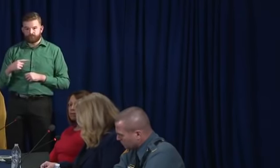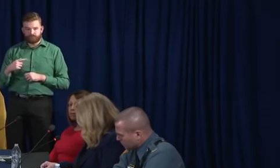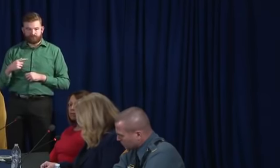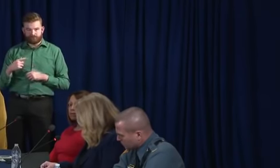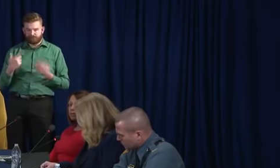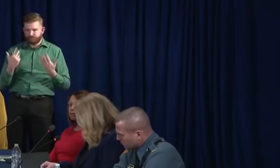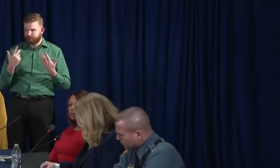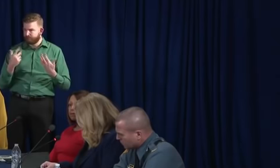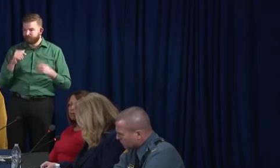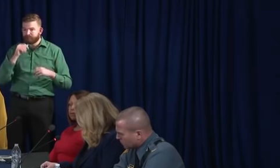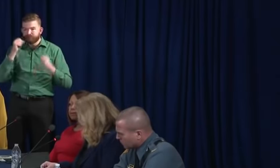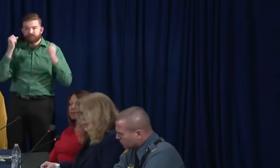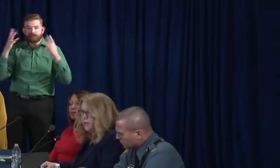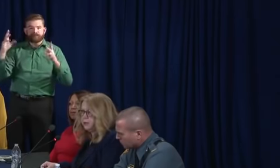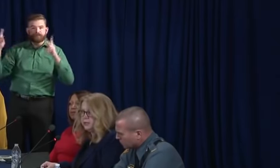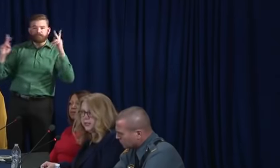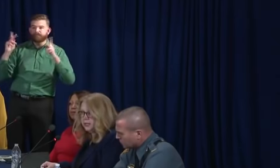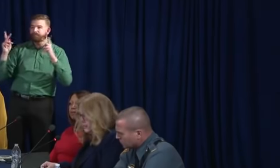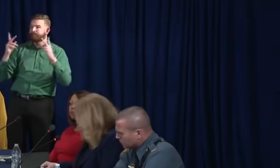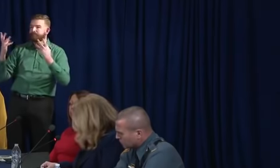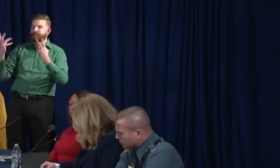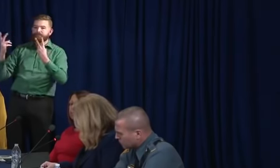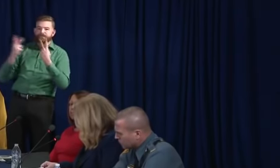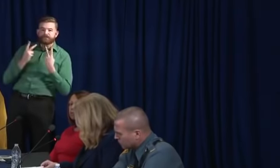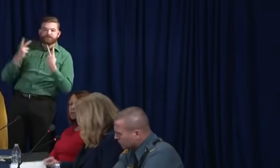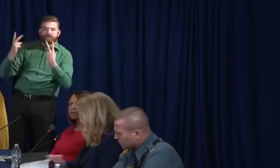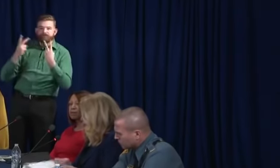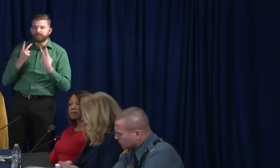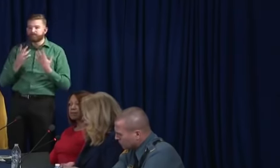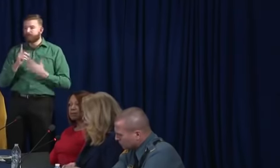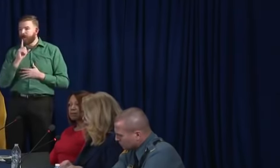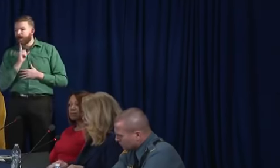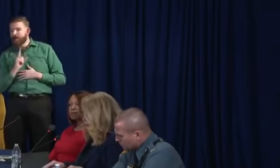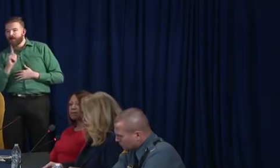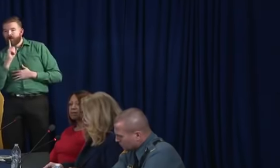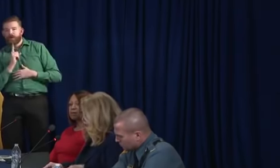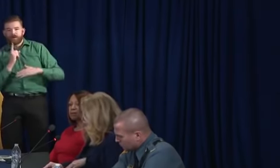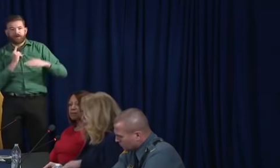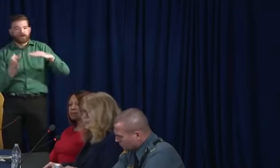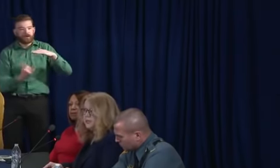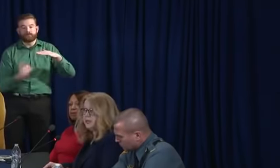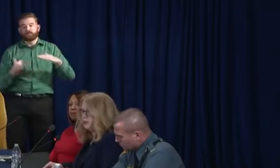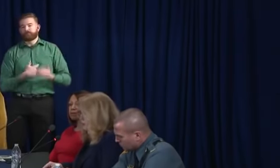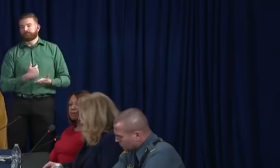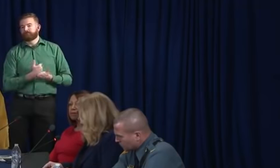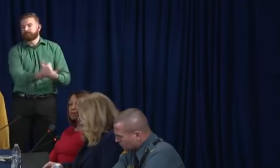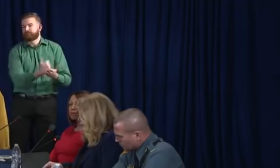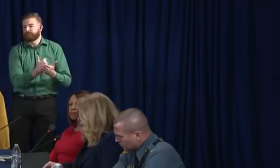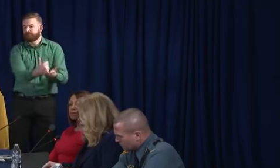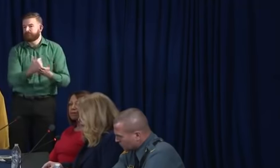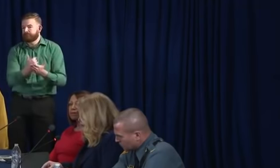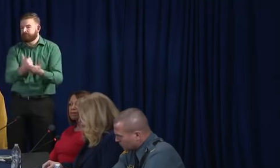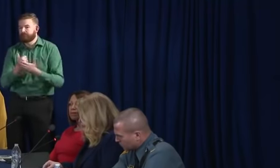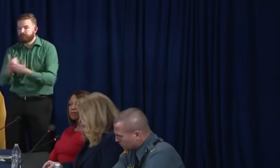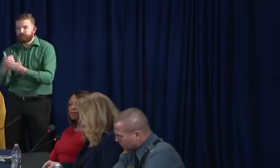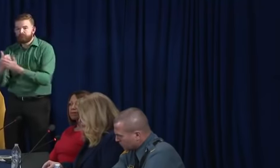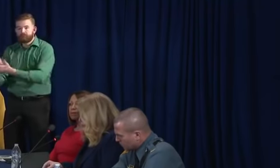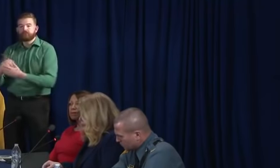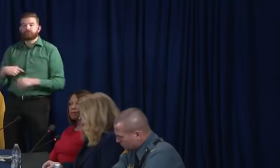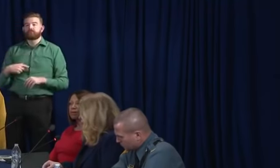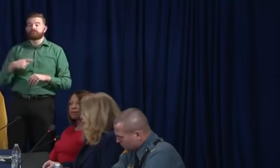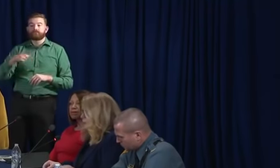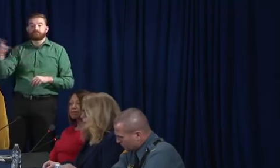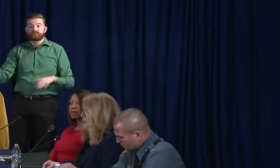aides, private duty nurses, and our county-led aging network are a critical workforce that is caring for our older, vulnerable